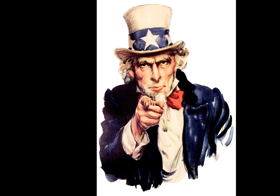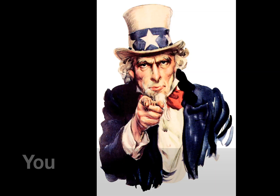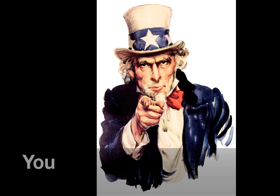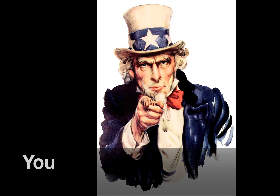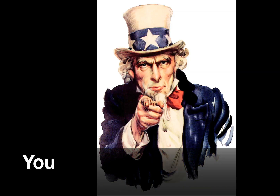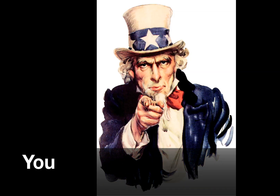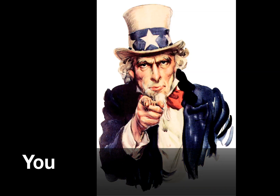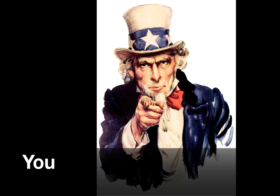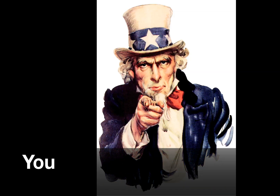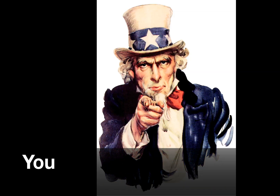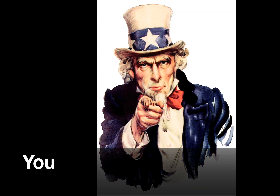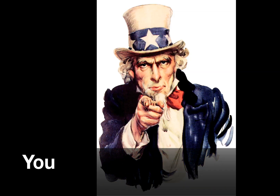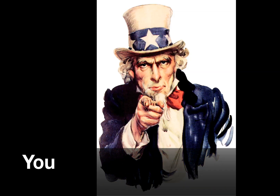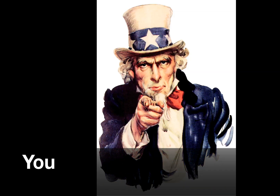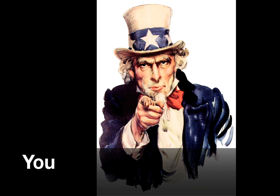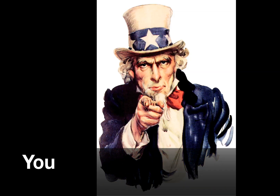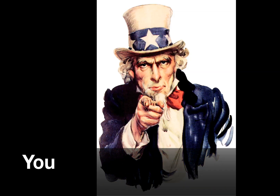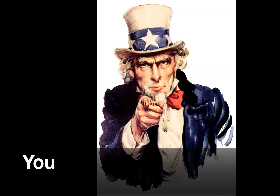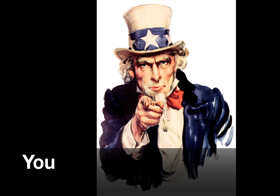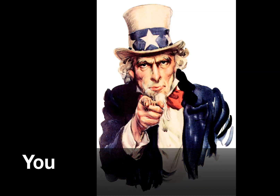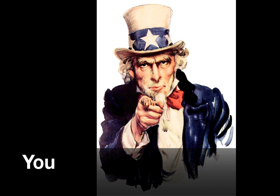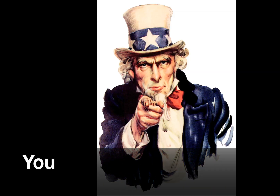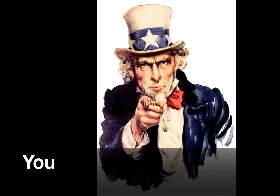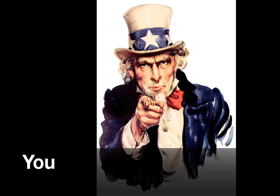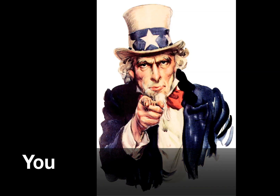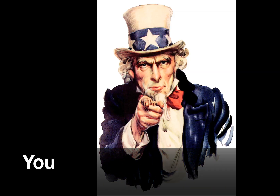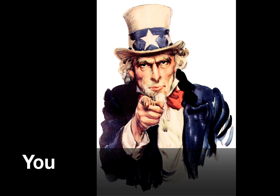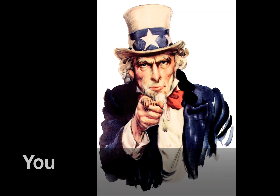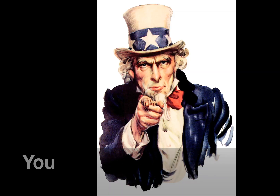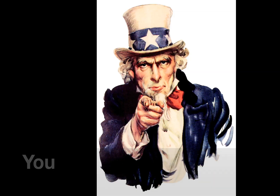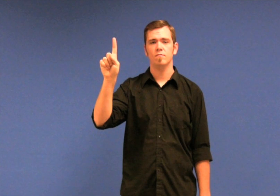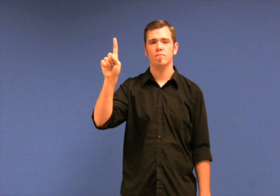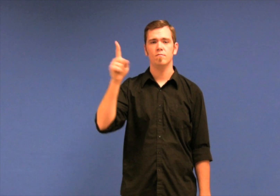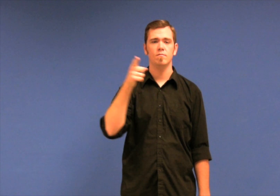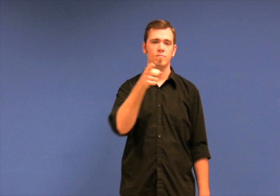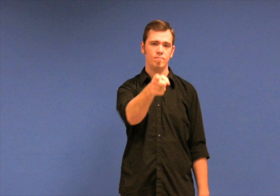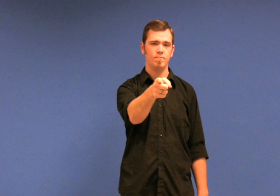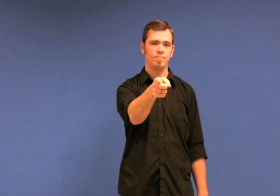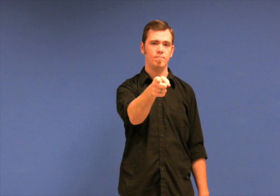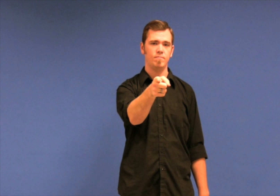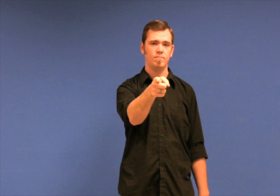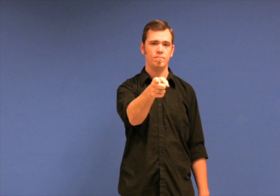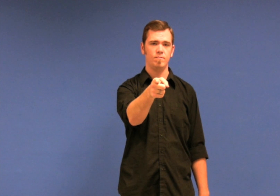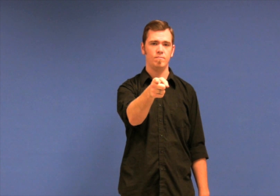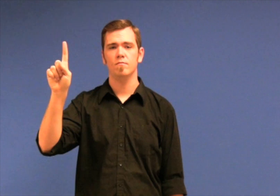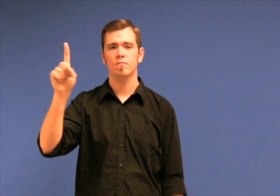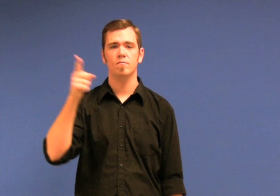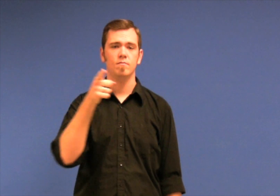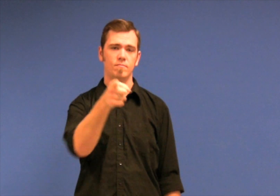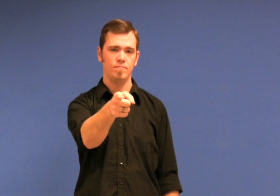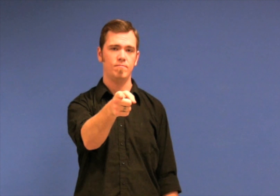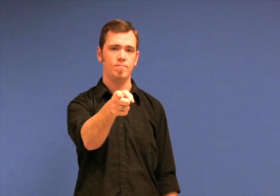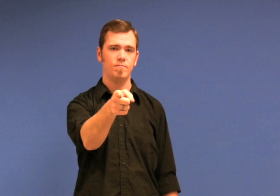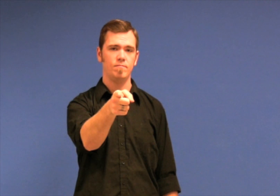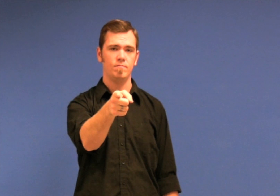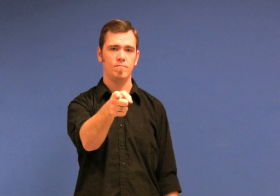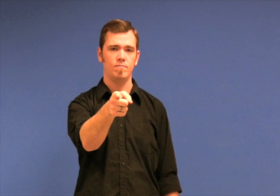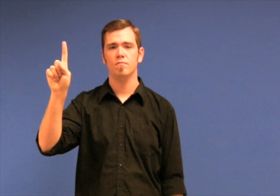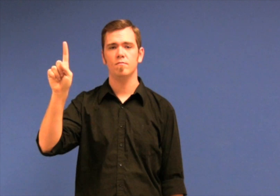Alright, now the sign for you. Let's do the sign for you. You just point to whoever you're talking about.